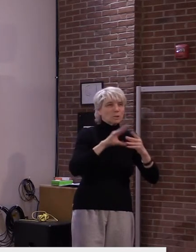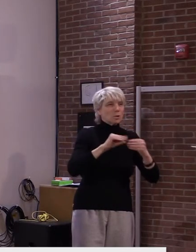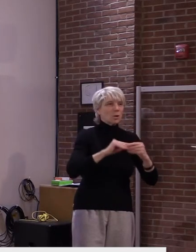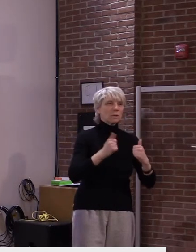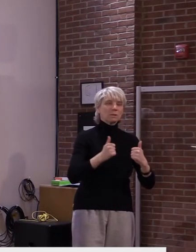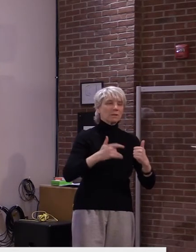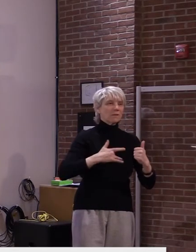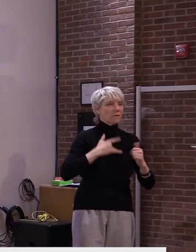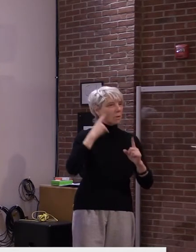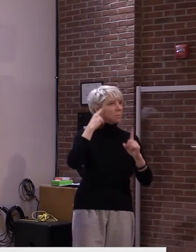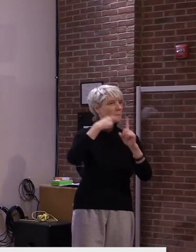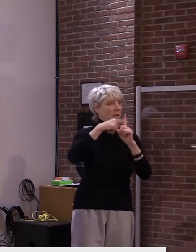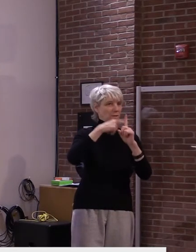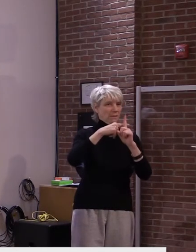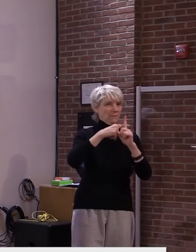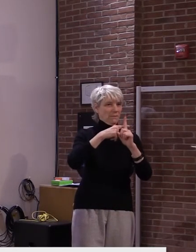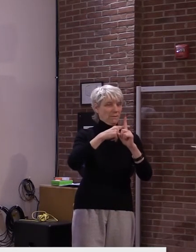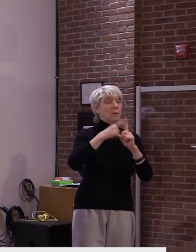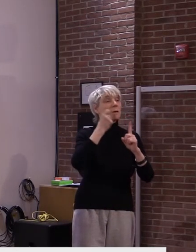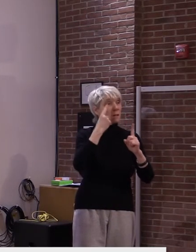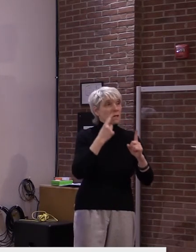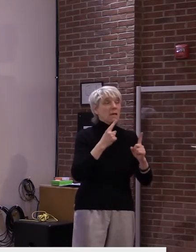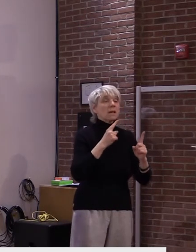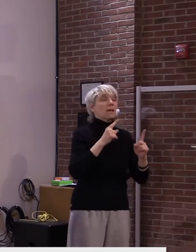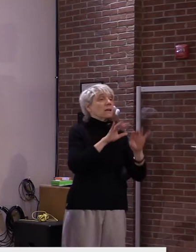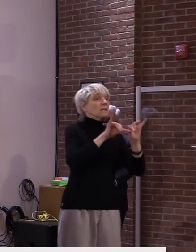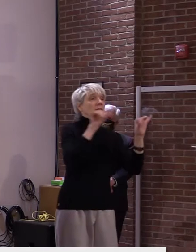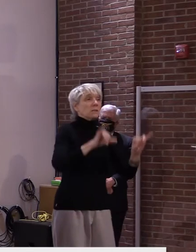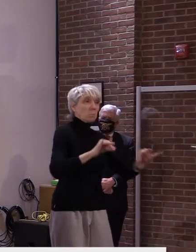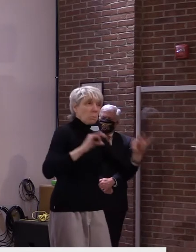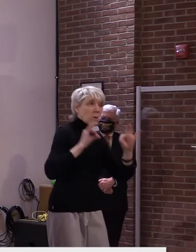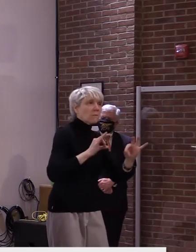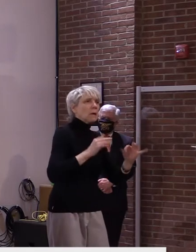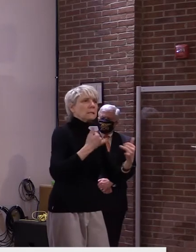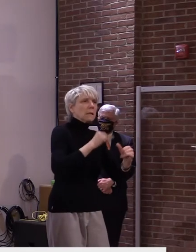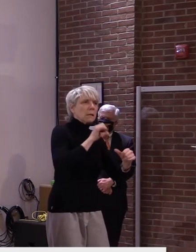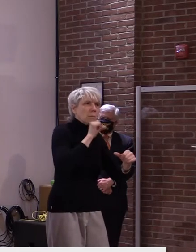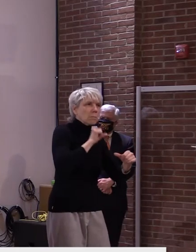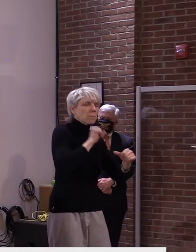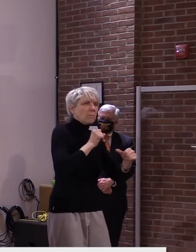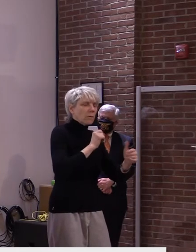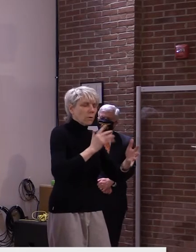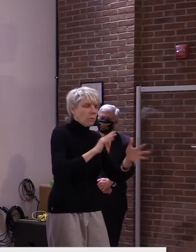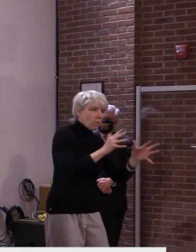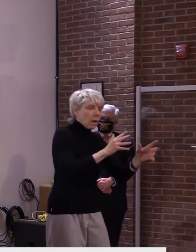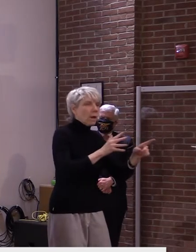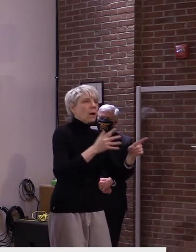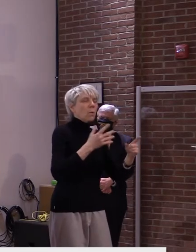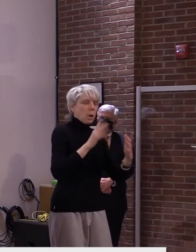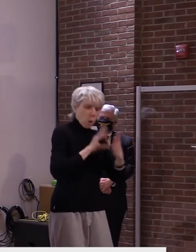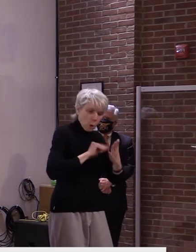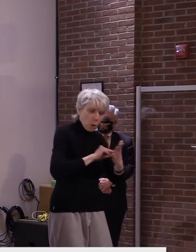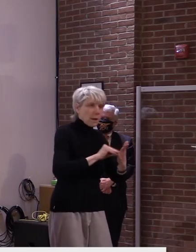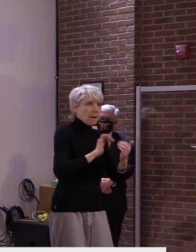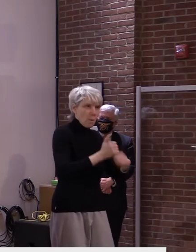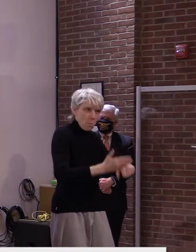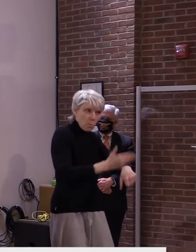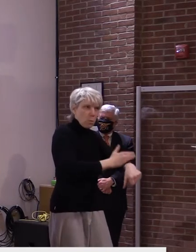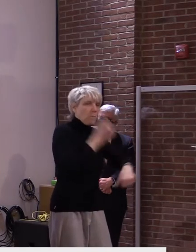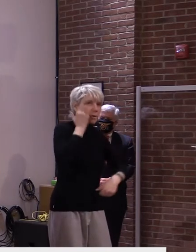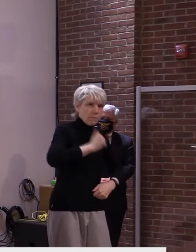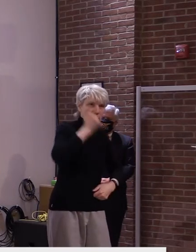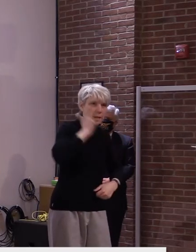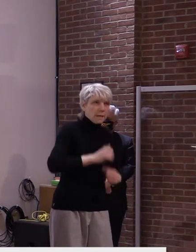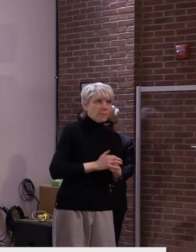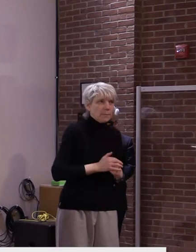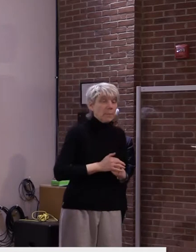and we continue to learn from them and change what we can to make it easy for Vermonters. So for those of you who do have